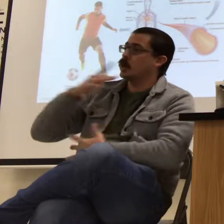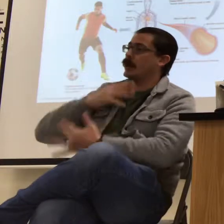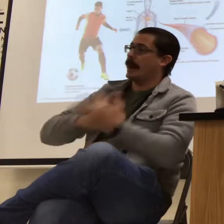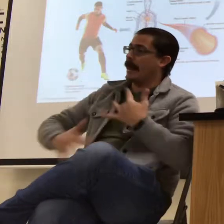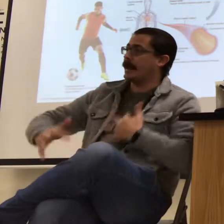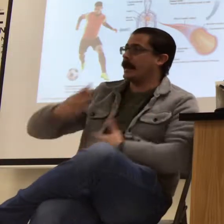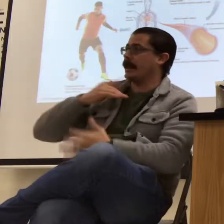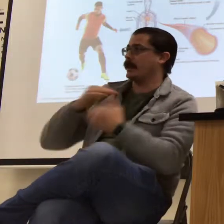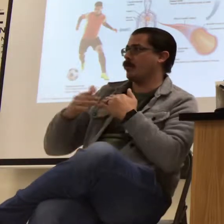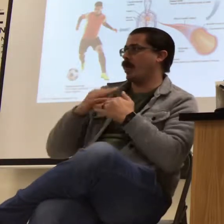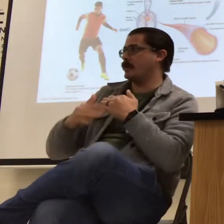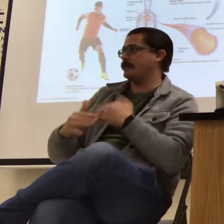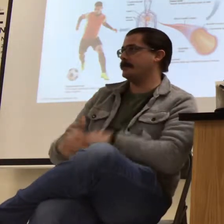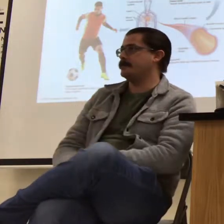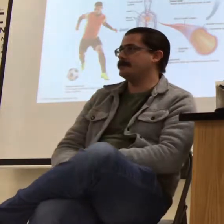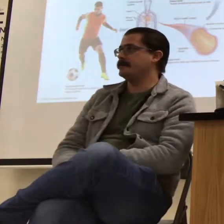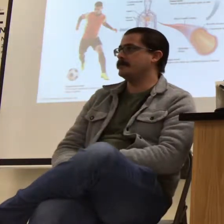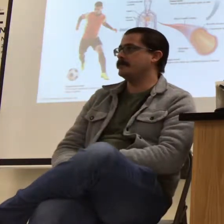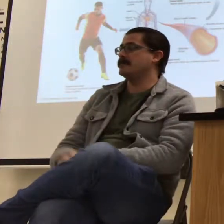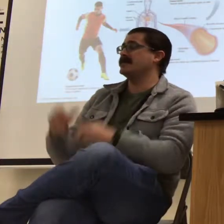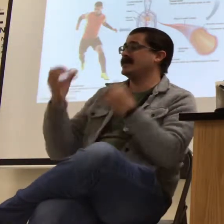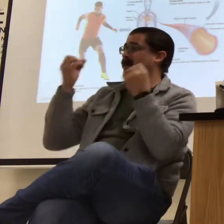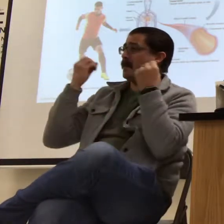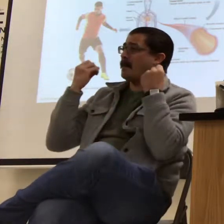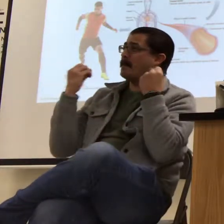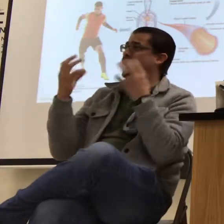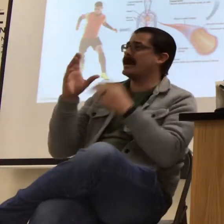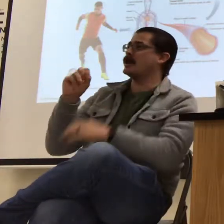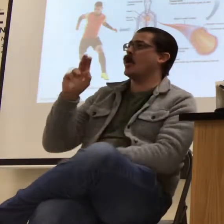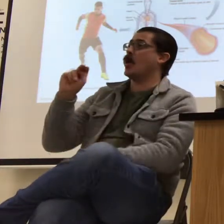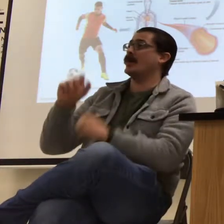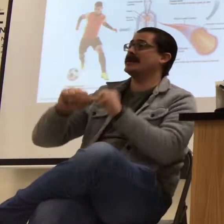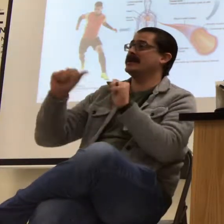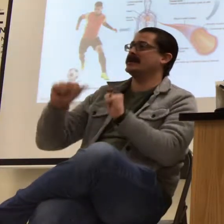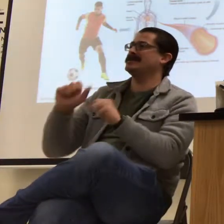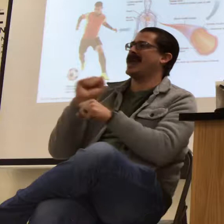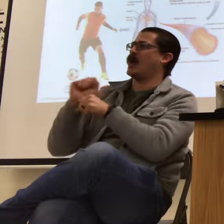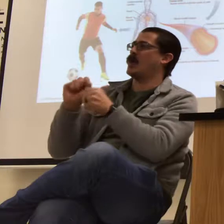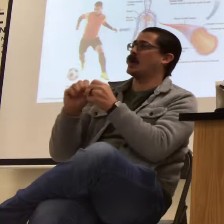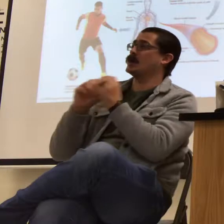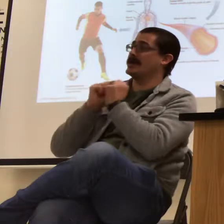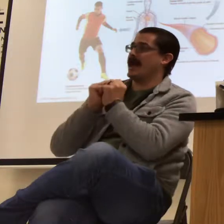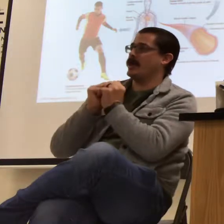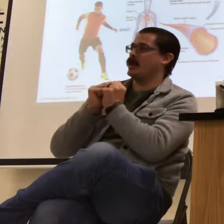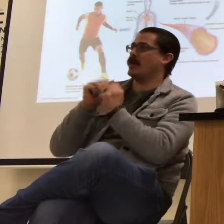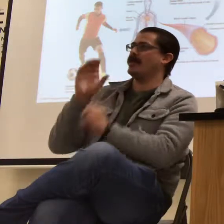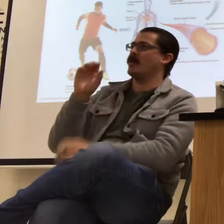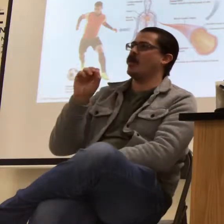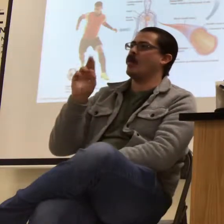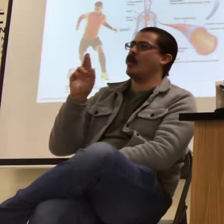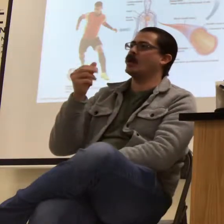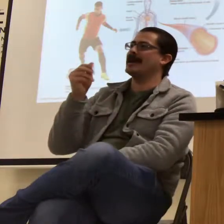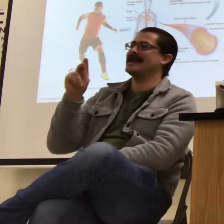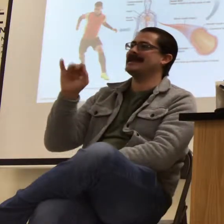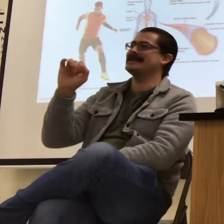what I said earlier. And there are many organ systems that work together in the organism level.